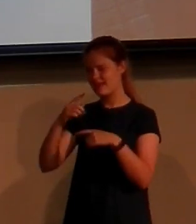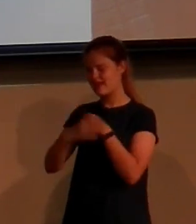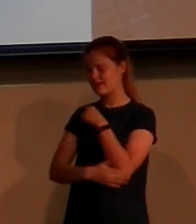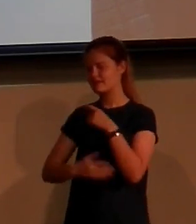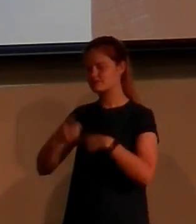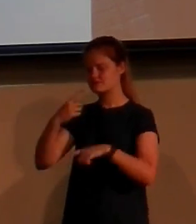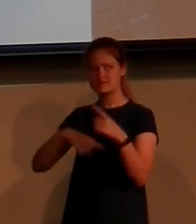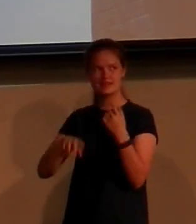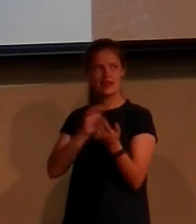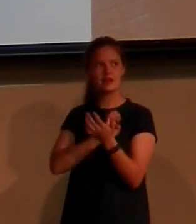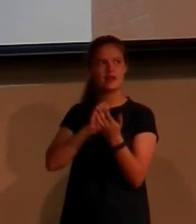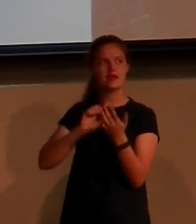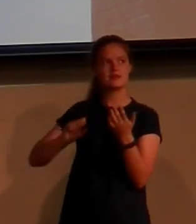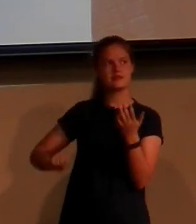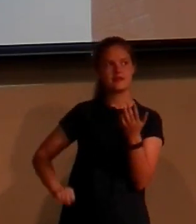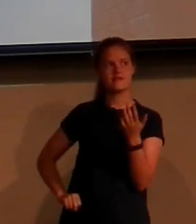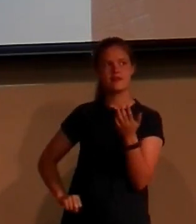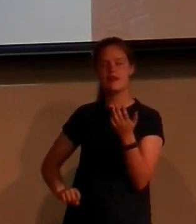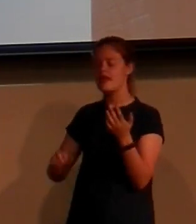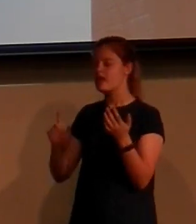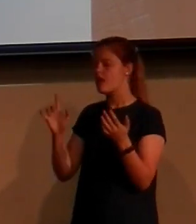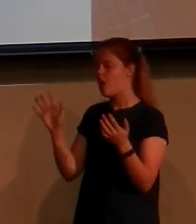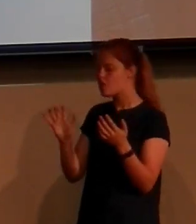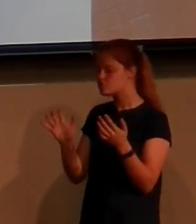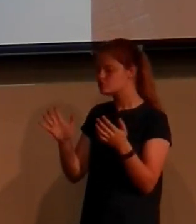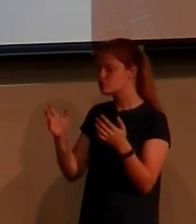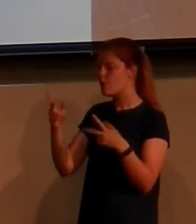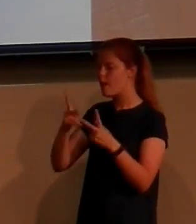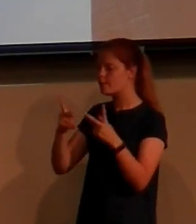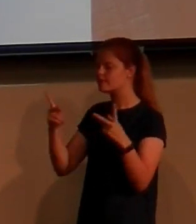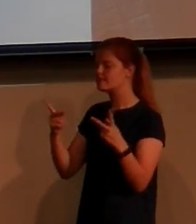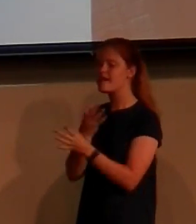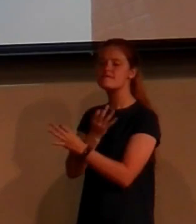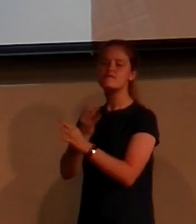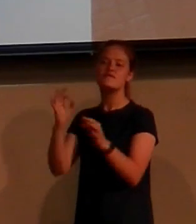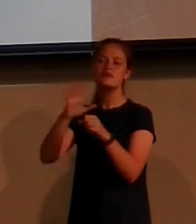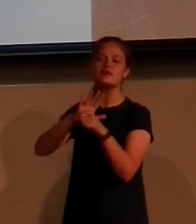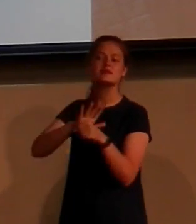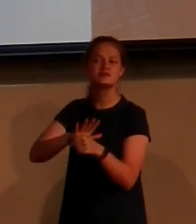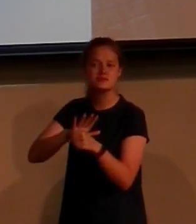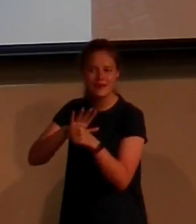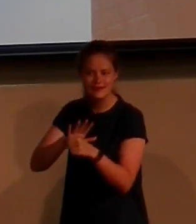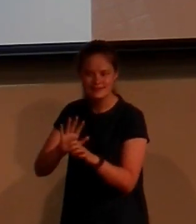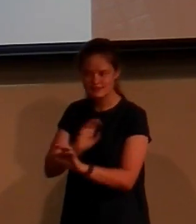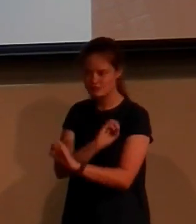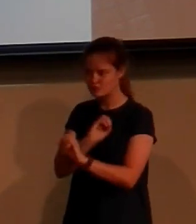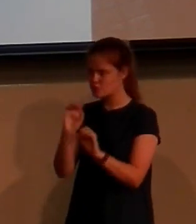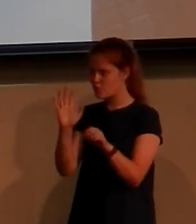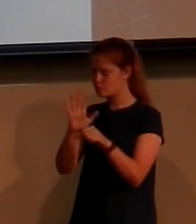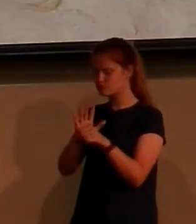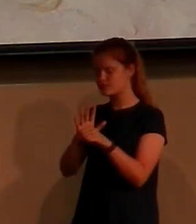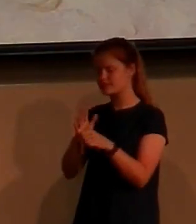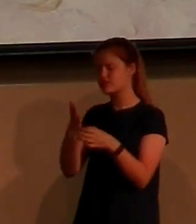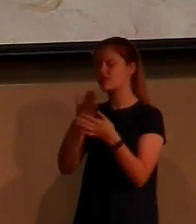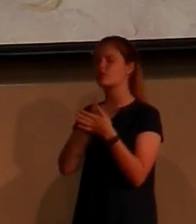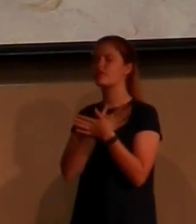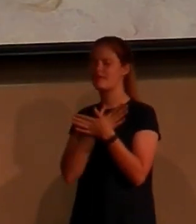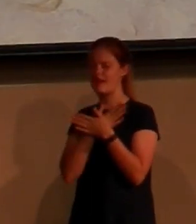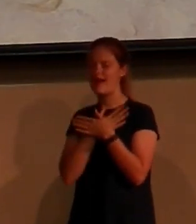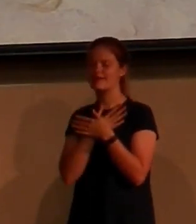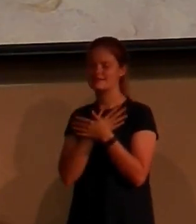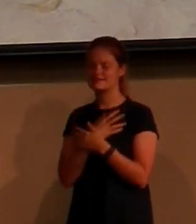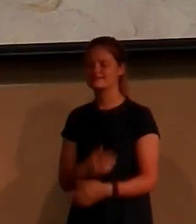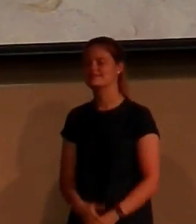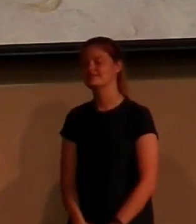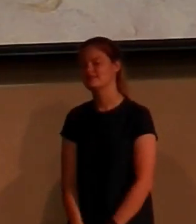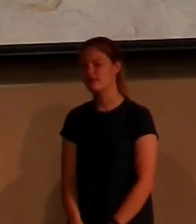So if you're stressed out, come to El Salvador. Get relaxed.